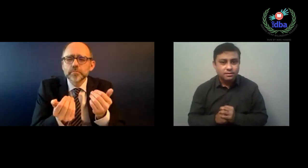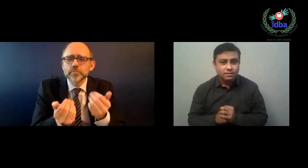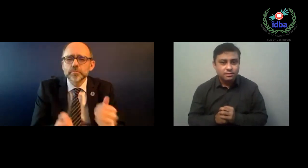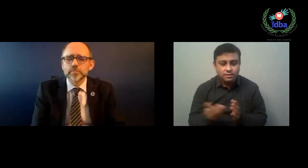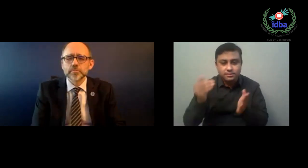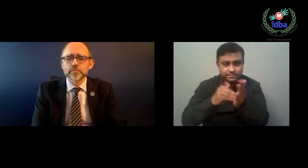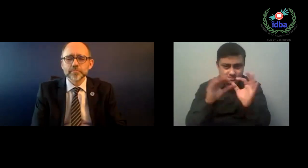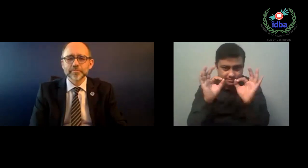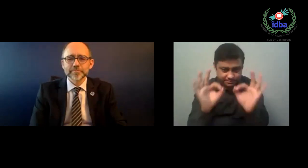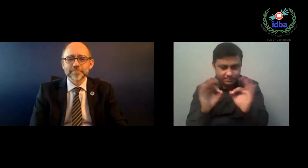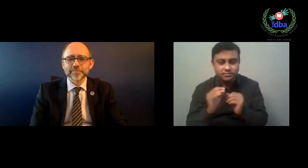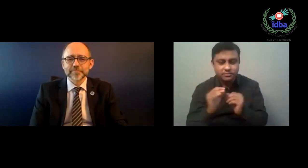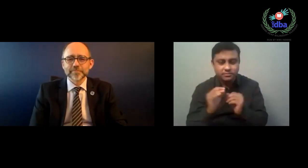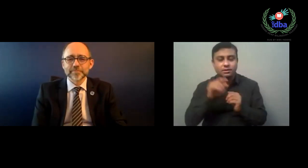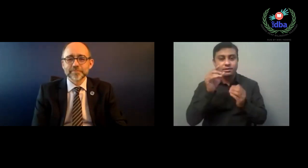practically being done.